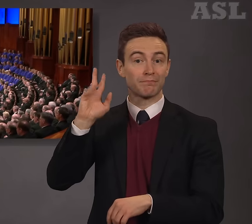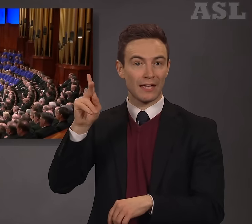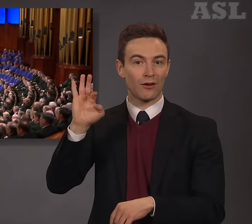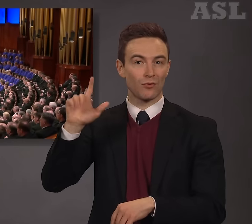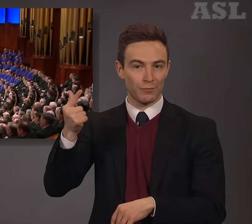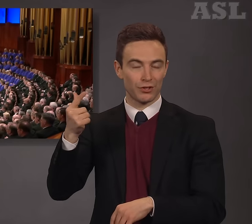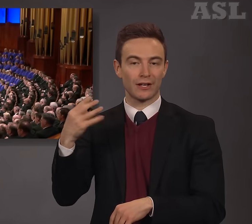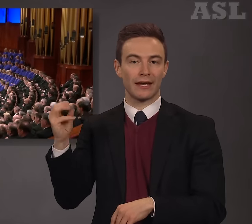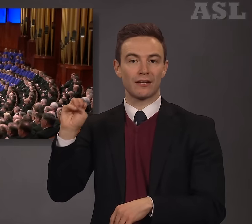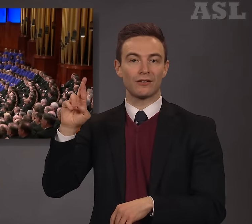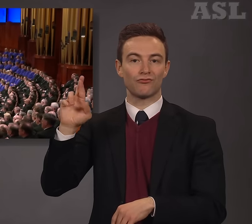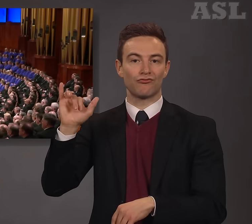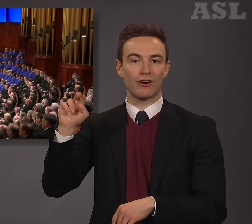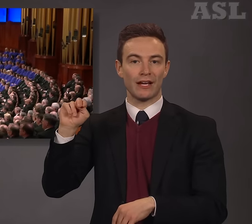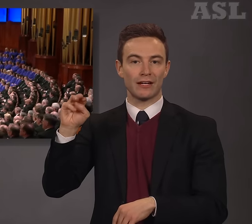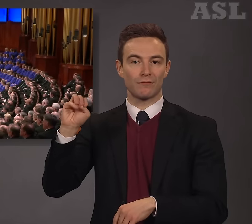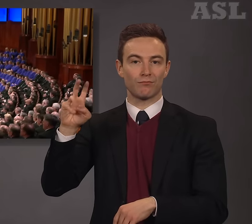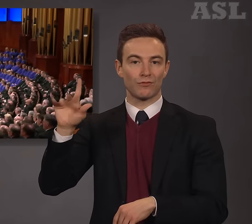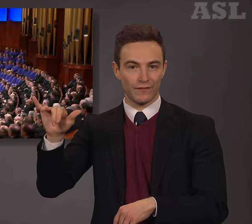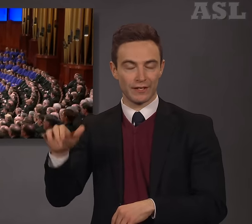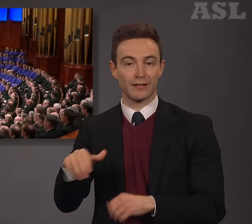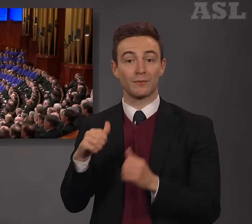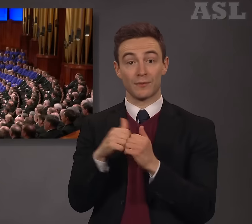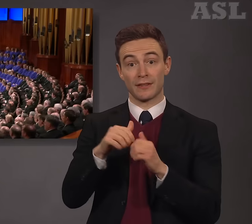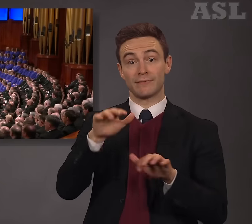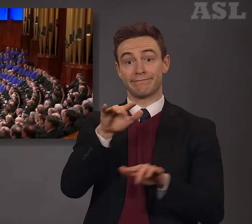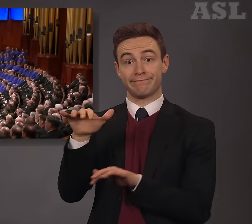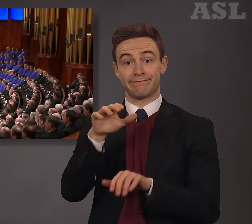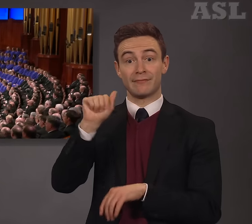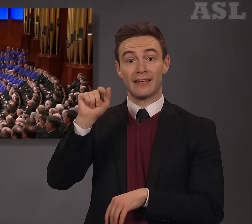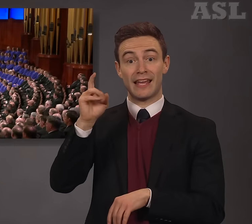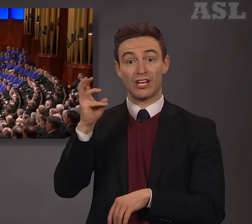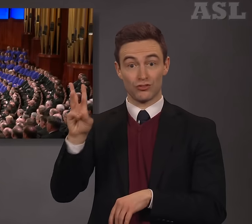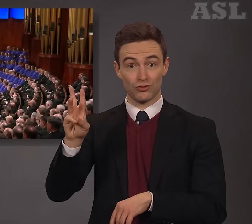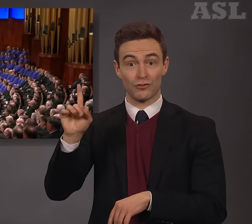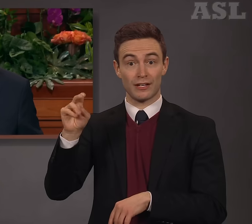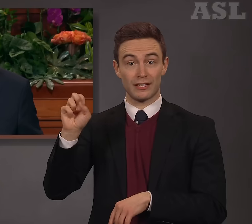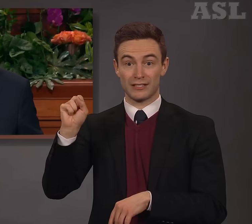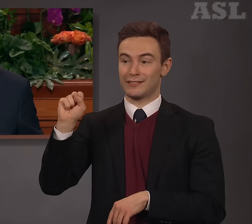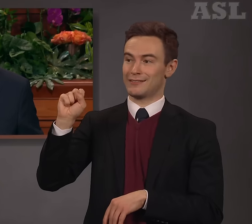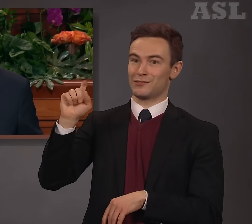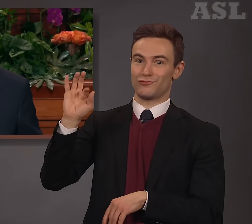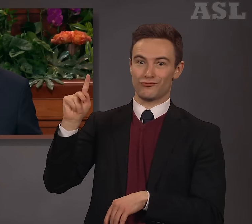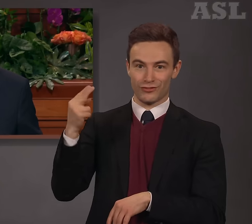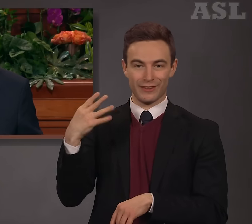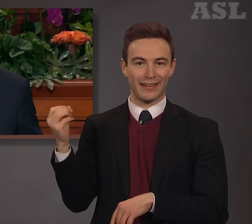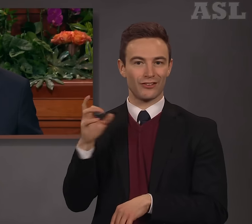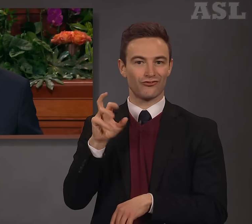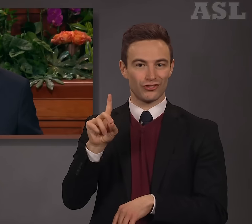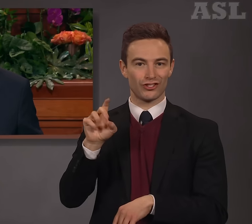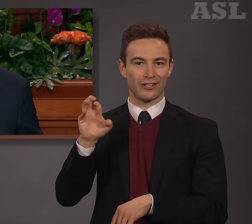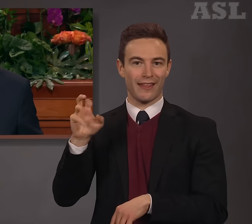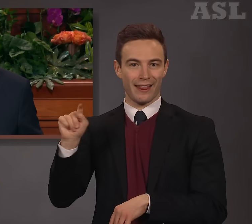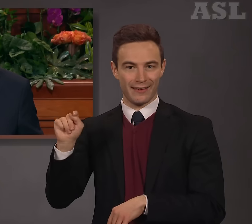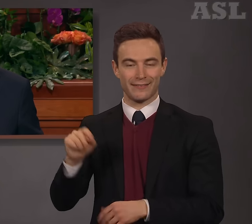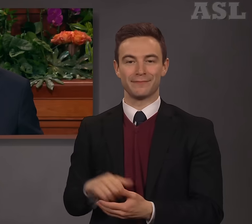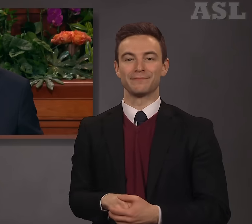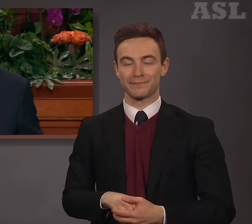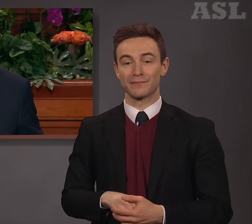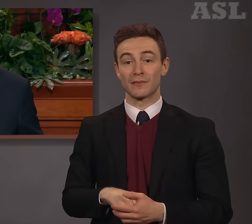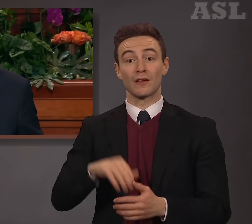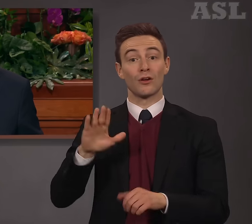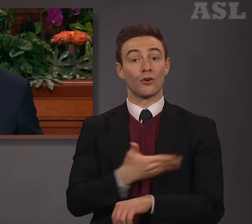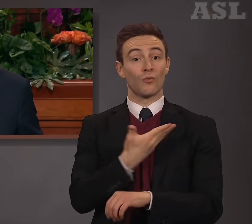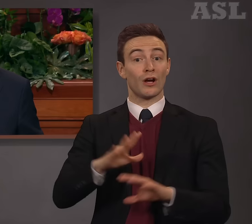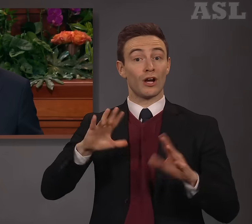Ryan Murphy, with Andrew Unsworth and Richard Elliott at the organ. The choir will open this meeting